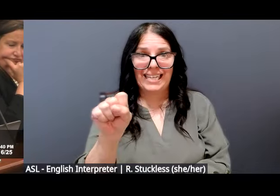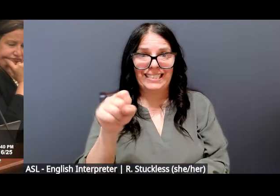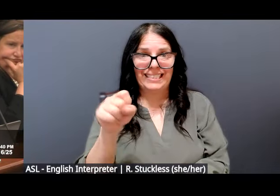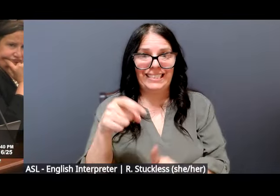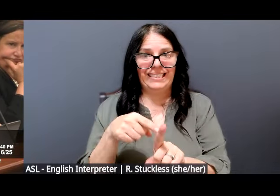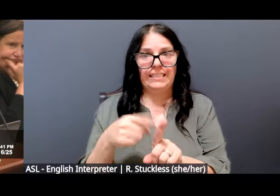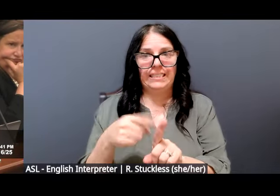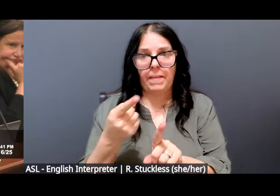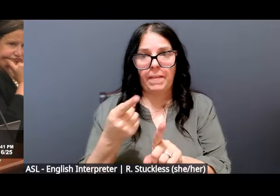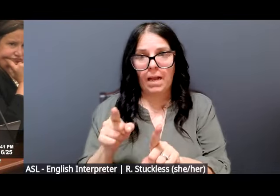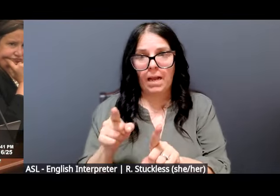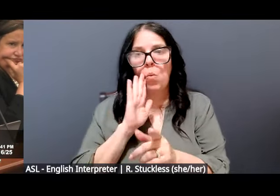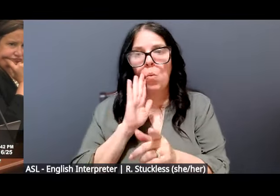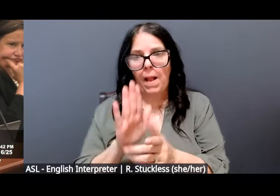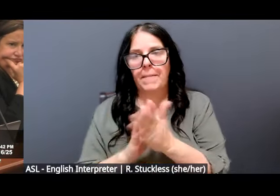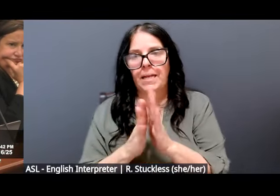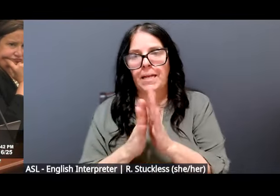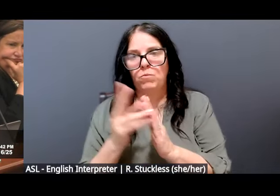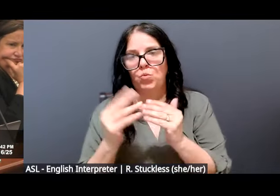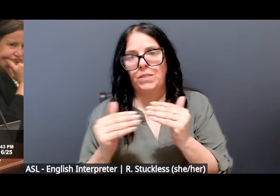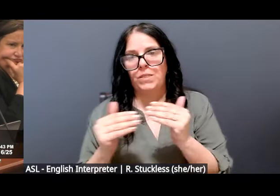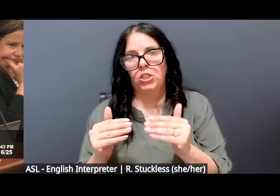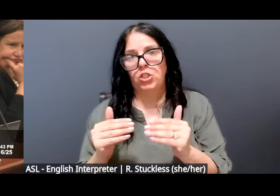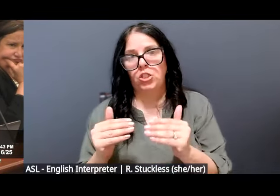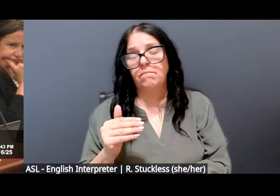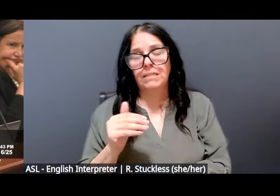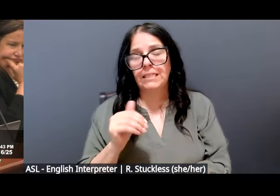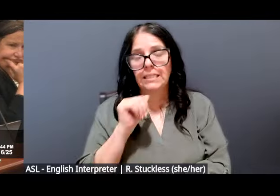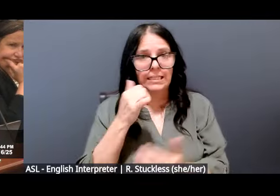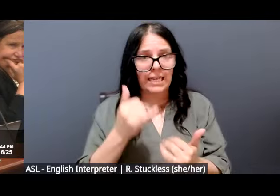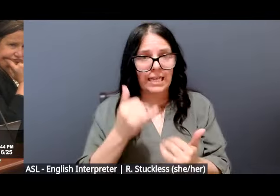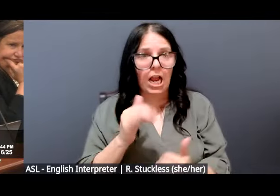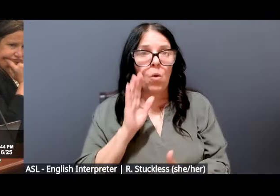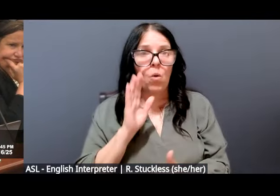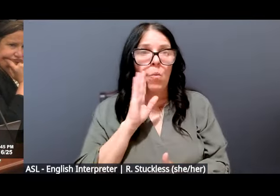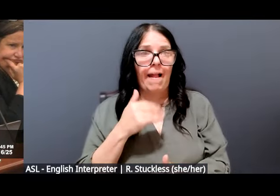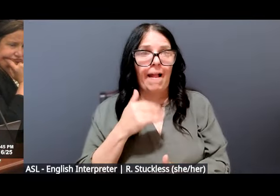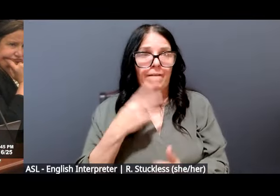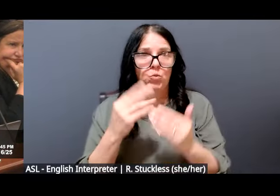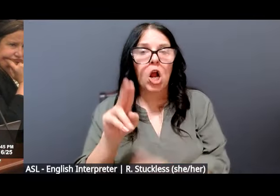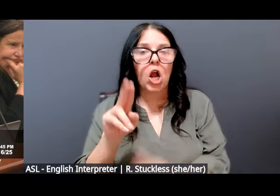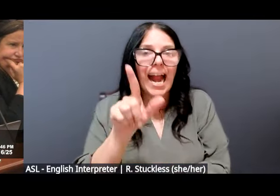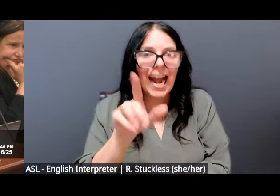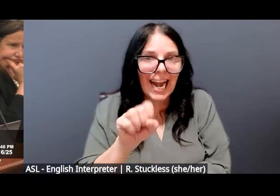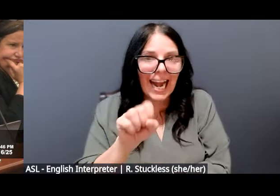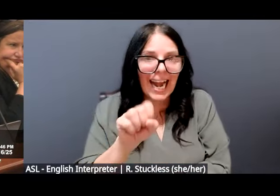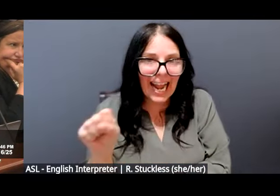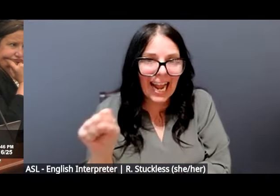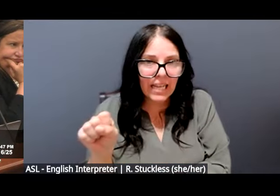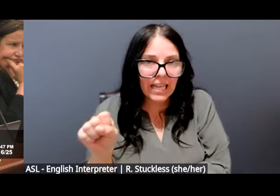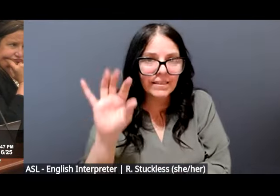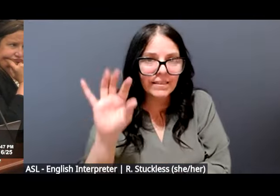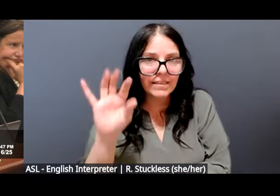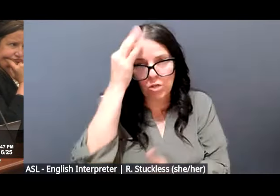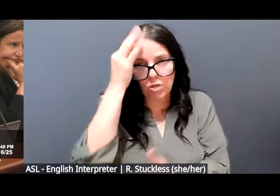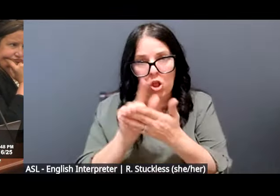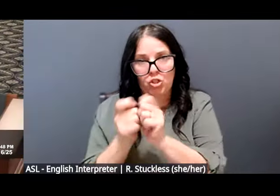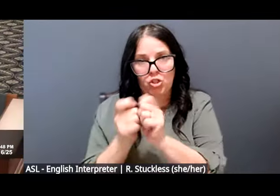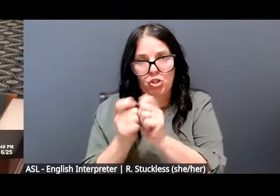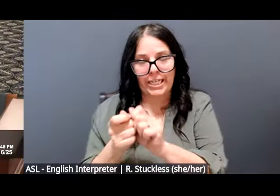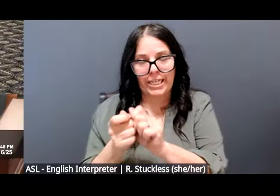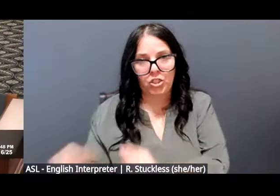now, and you're going to have the two-tier voting system unless federal law changes. And I might phrase it this way,